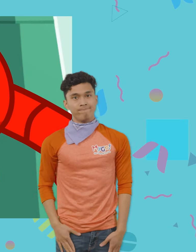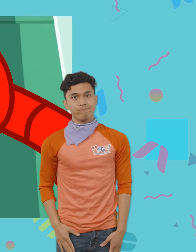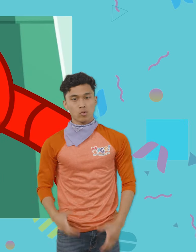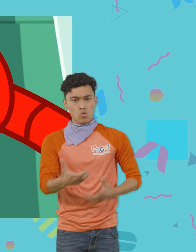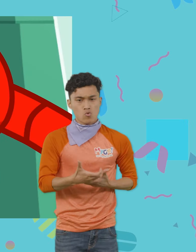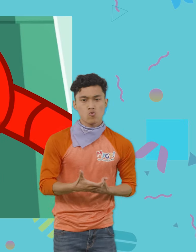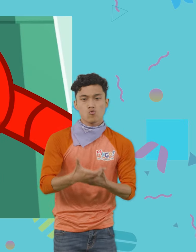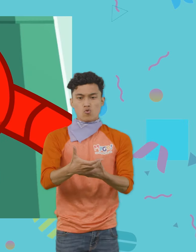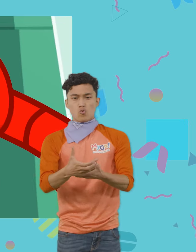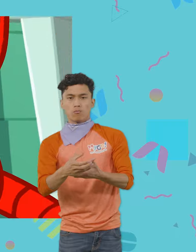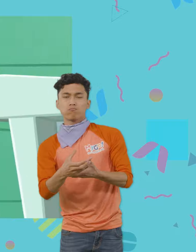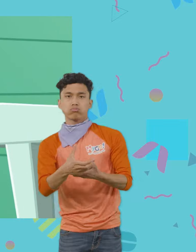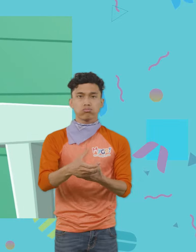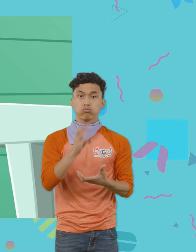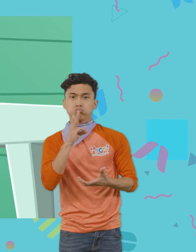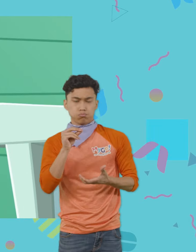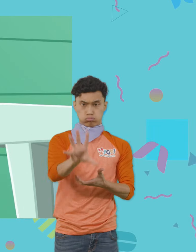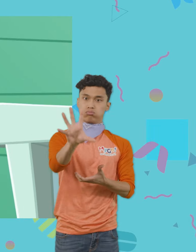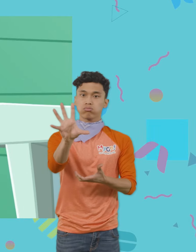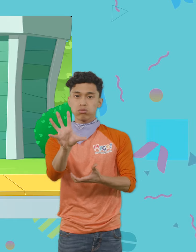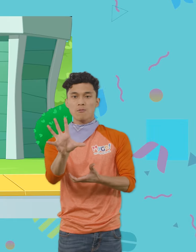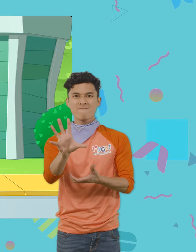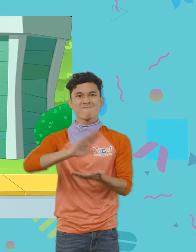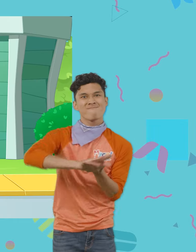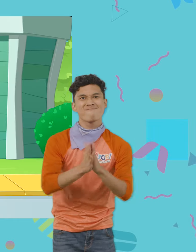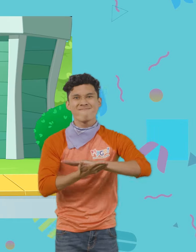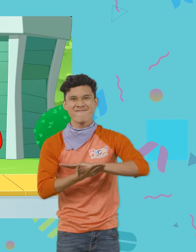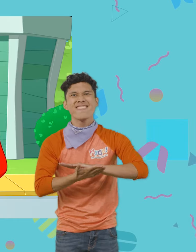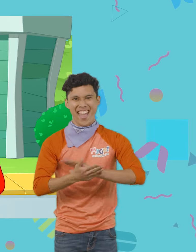Morph into a fire truck.